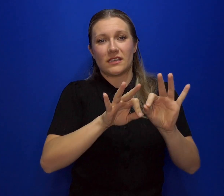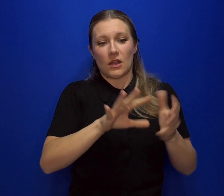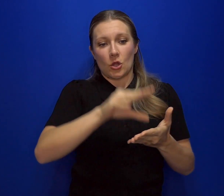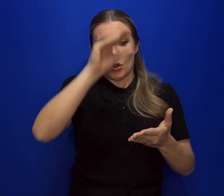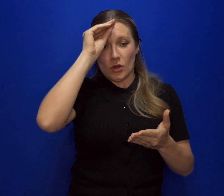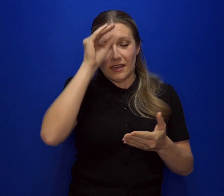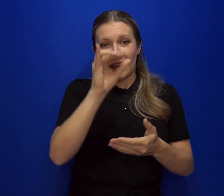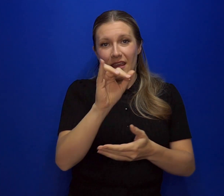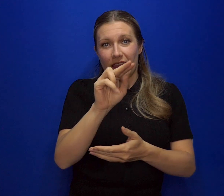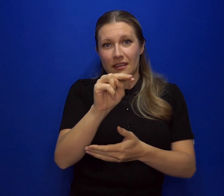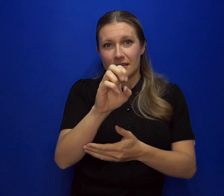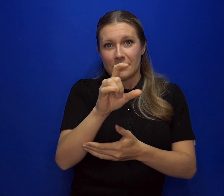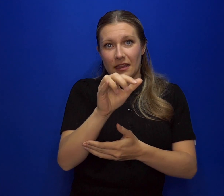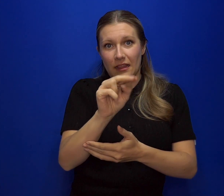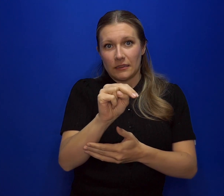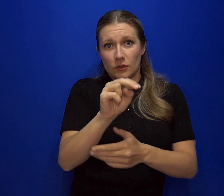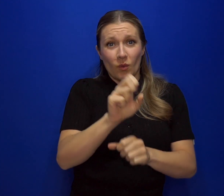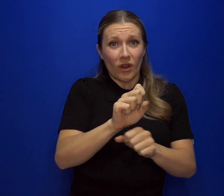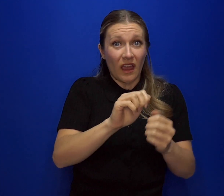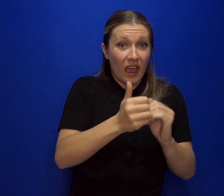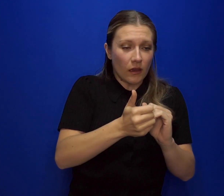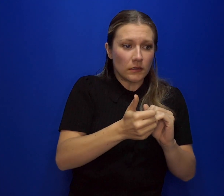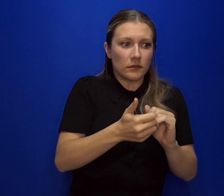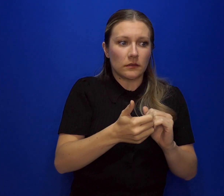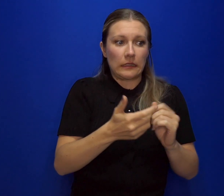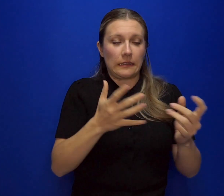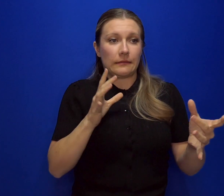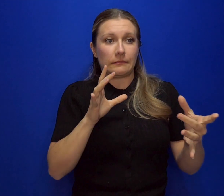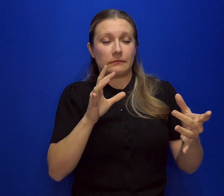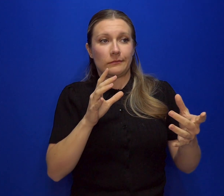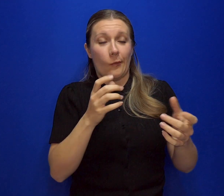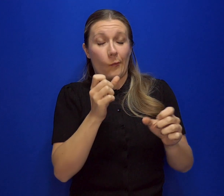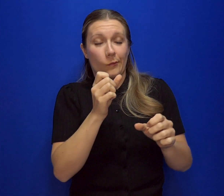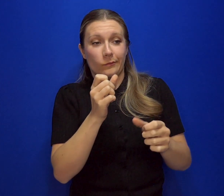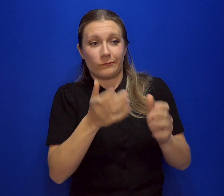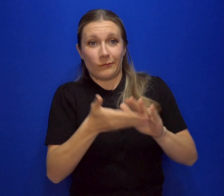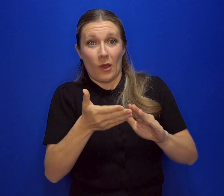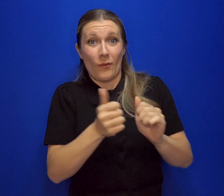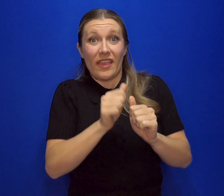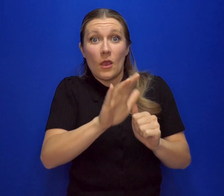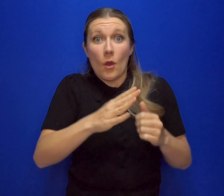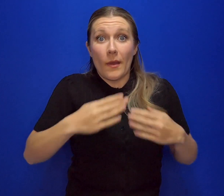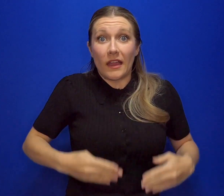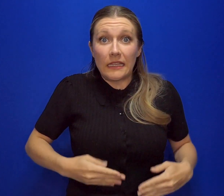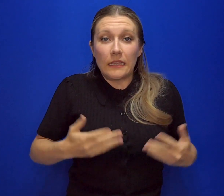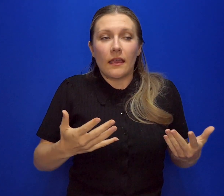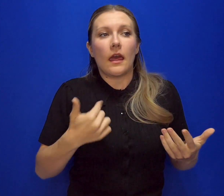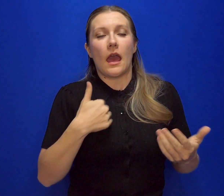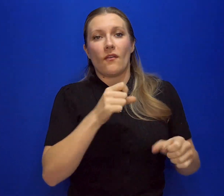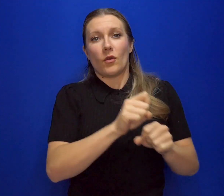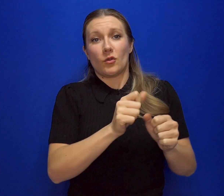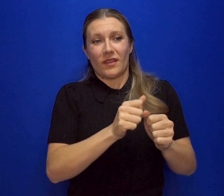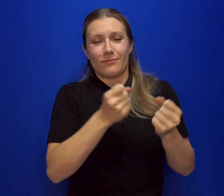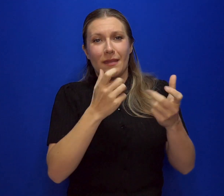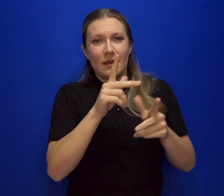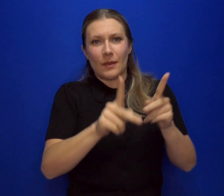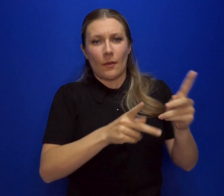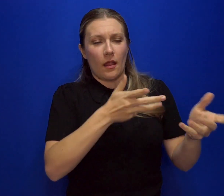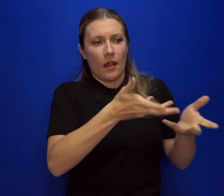does insulin work and how does it work for you? And sometimes, as I've worked with people, sometimes it's getting used to